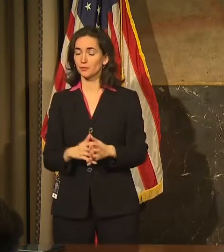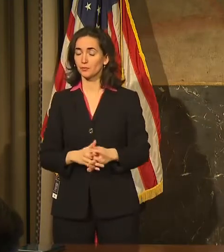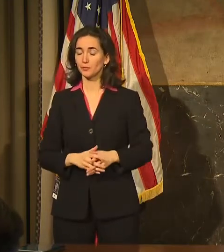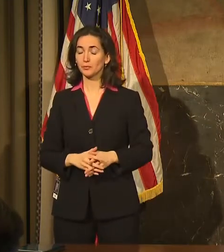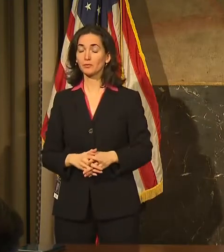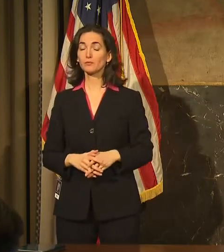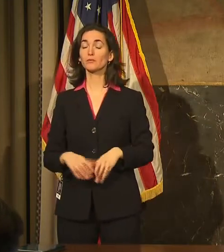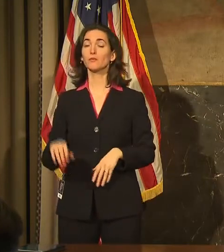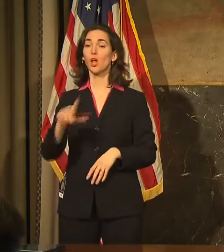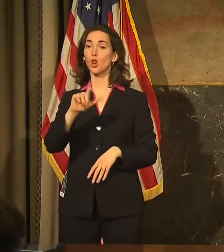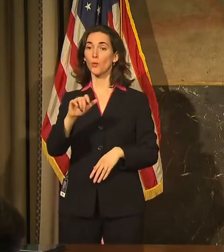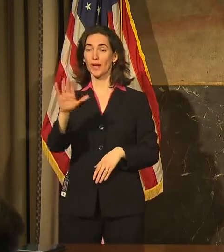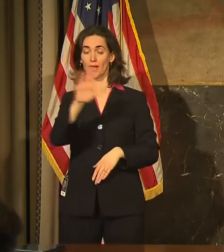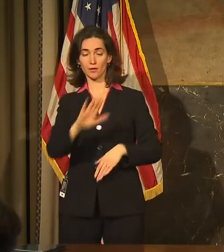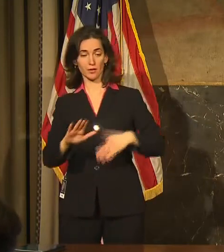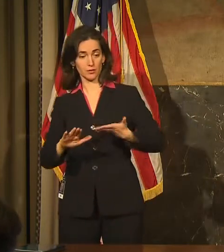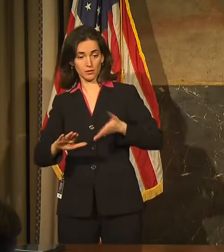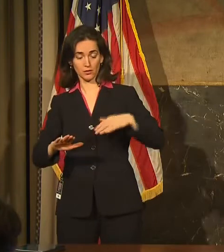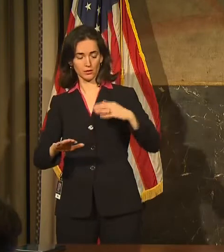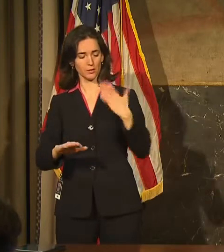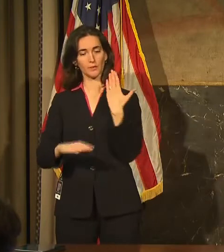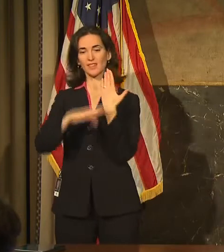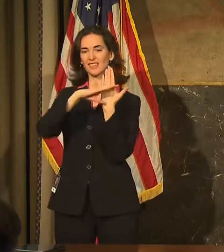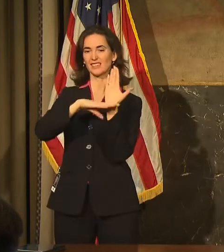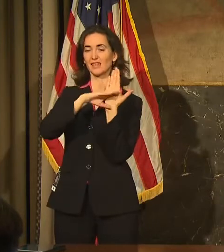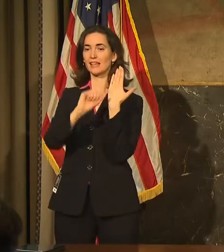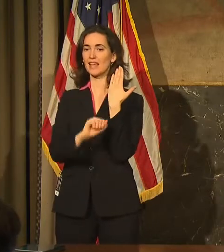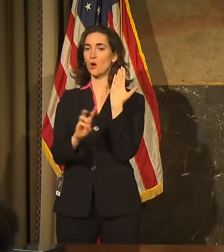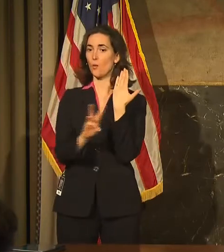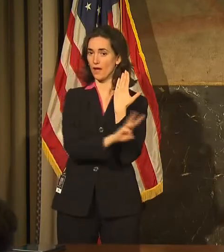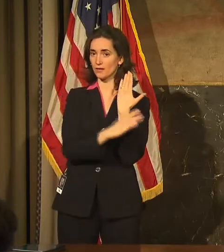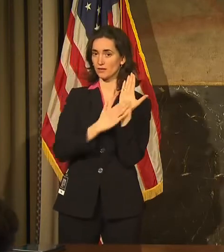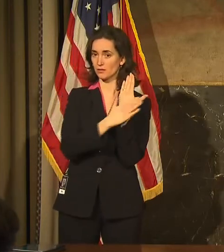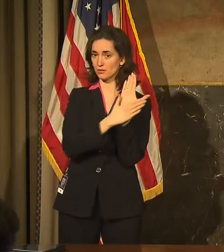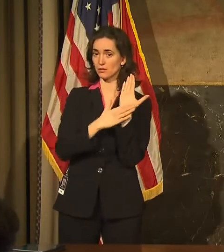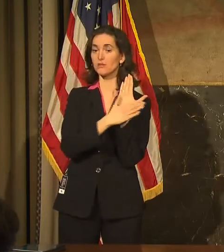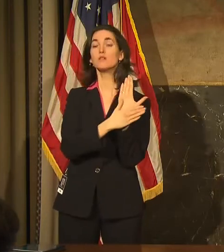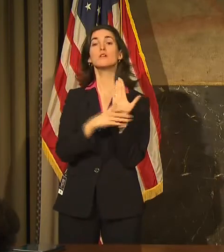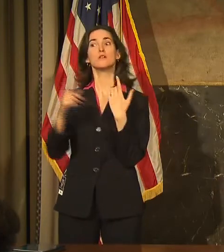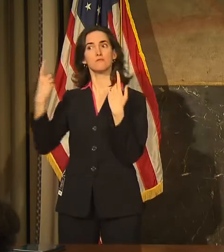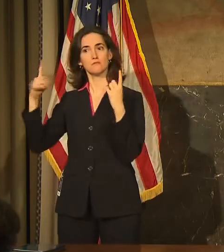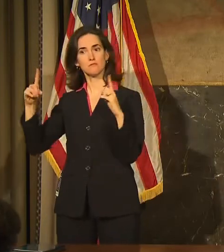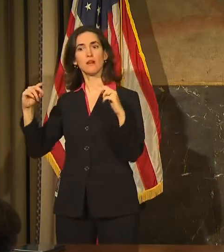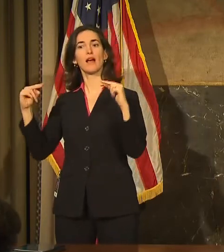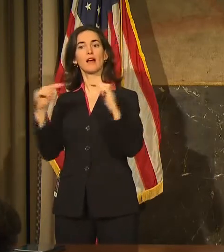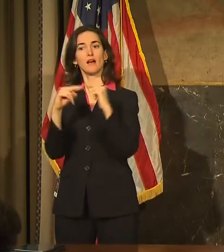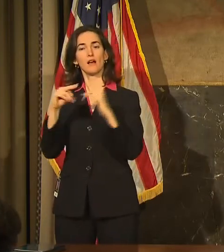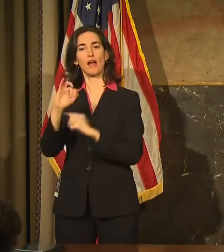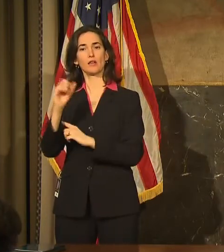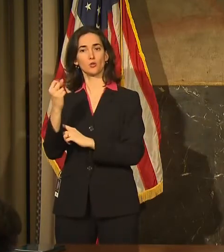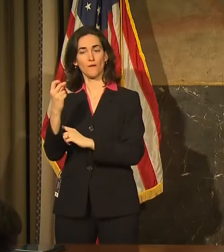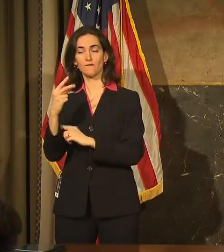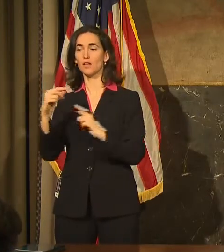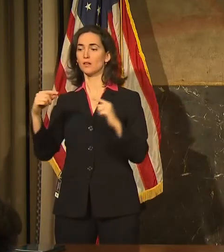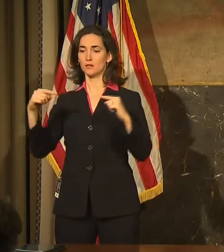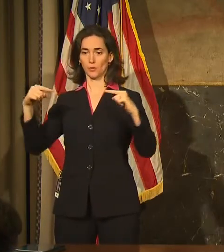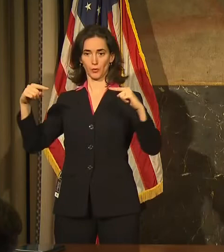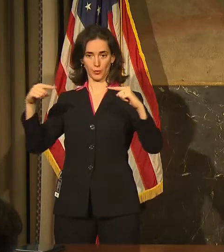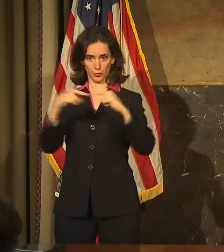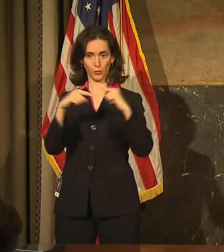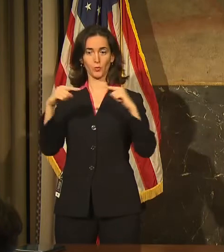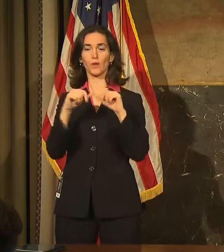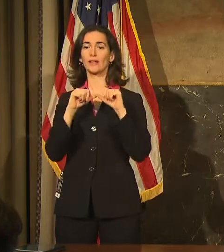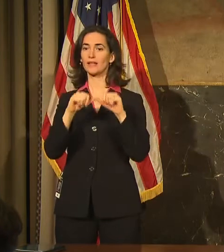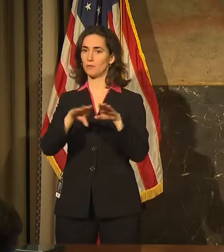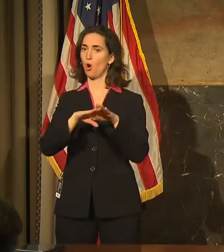southwest Louisiana, DOTD was able to keep at least one lane of interstate traffic open in each direction throughout